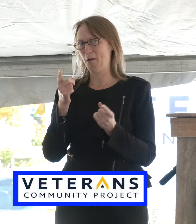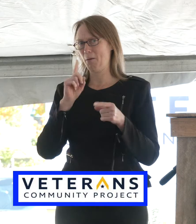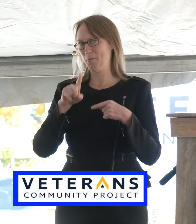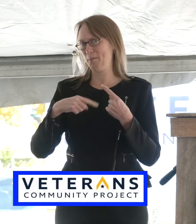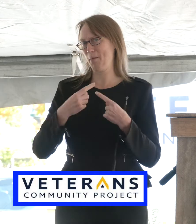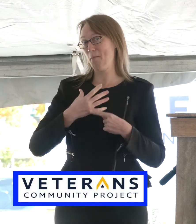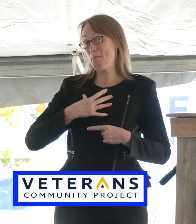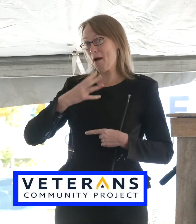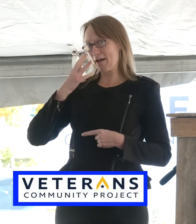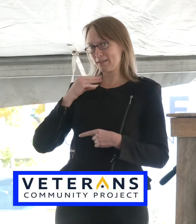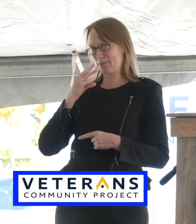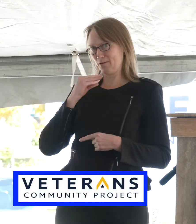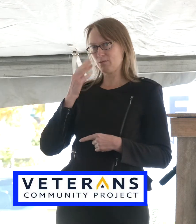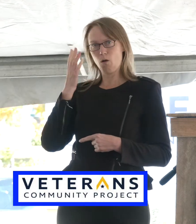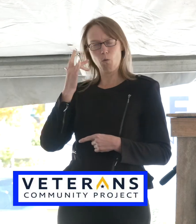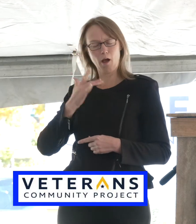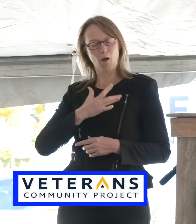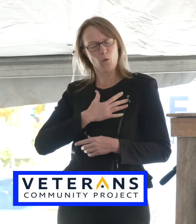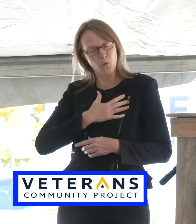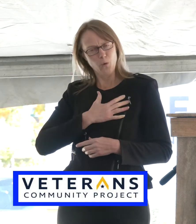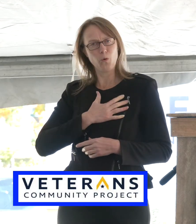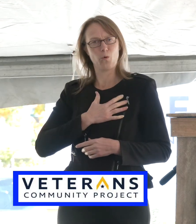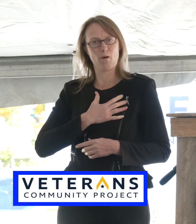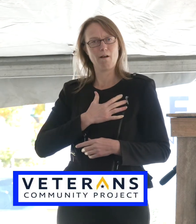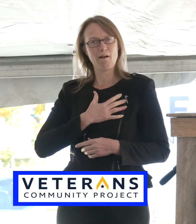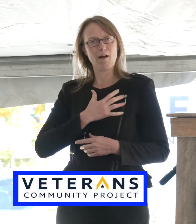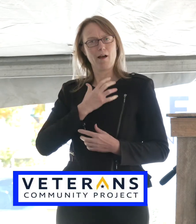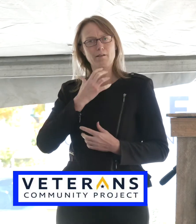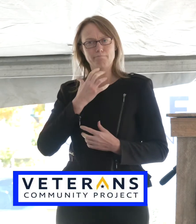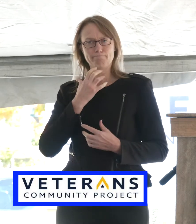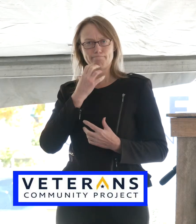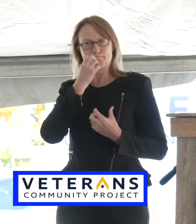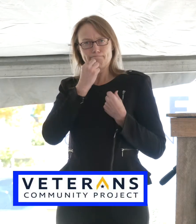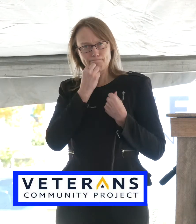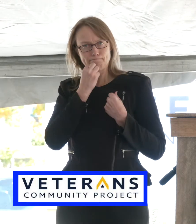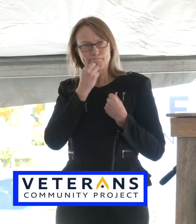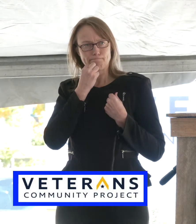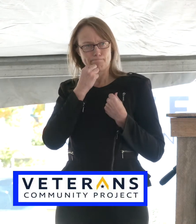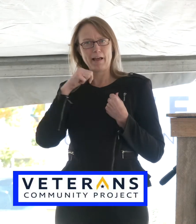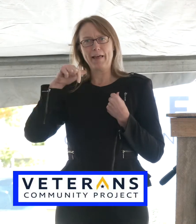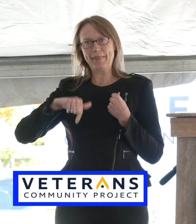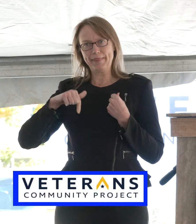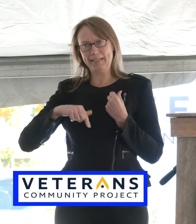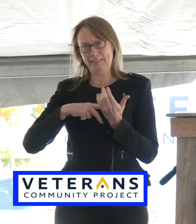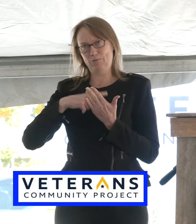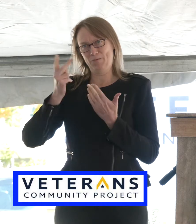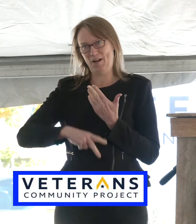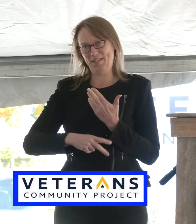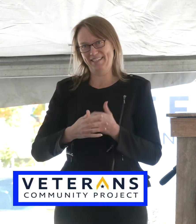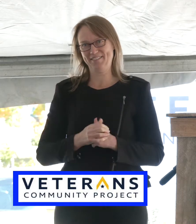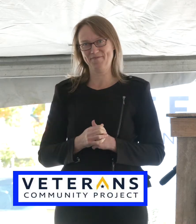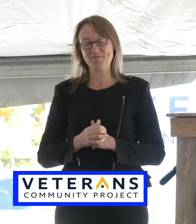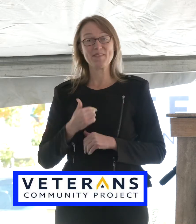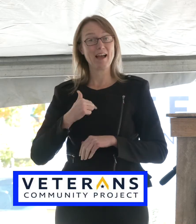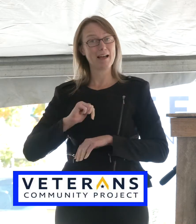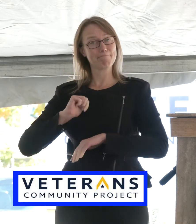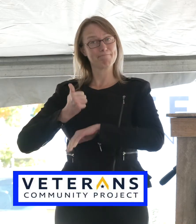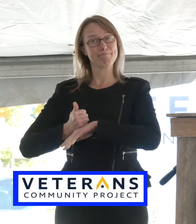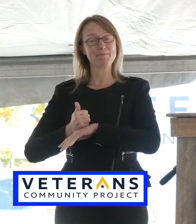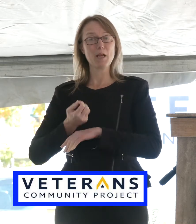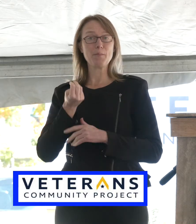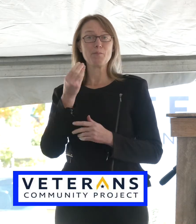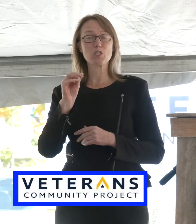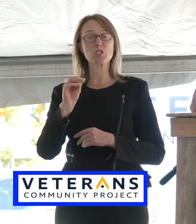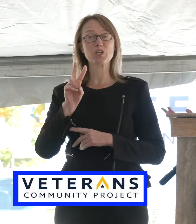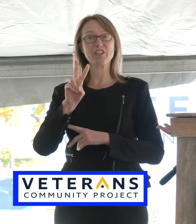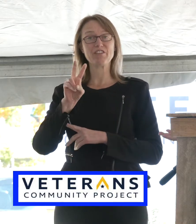deeply about what's going on and what is starting right here today. I happen to be the founder of the Missouri Veterans